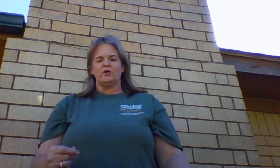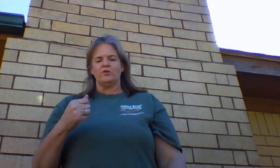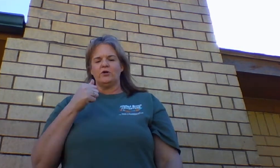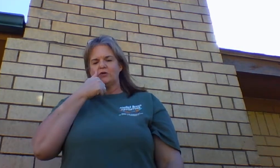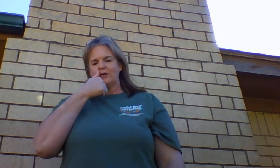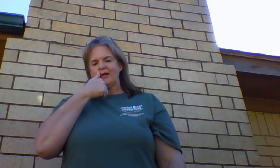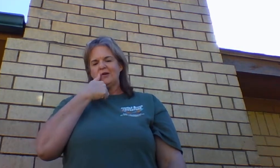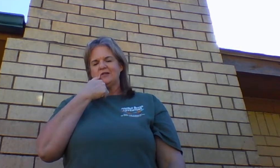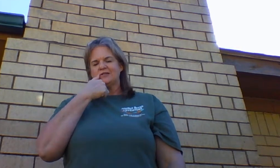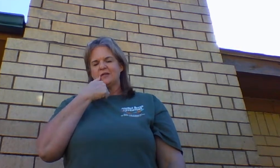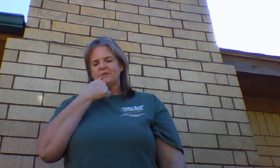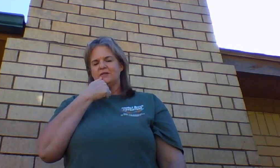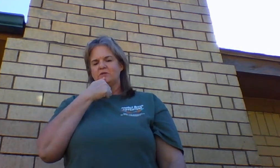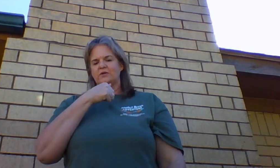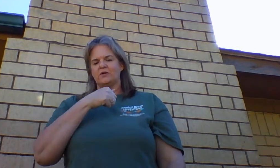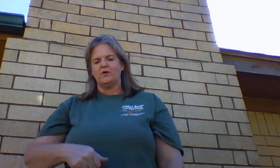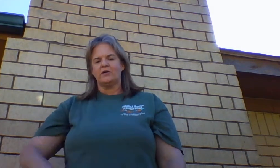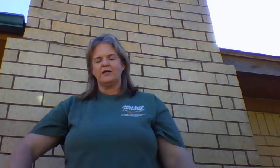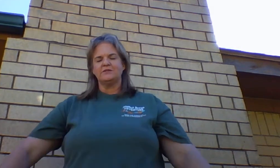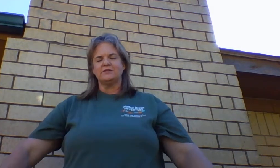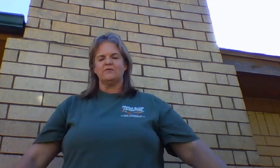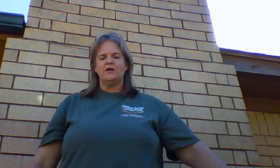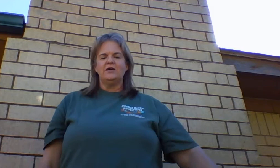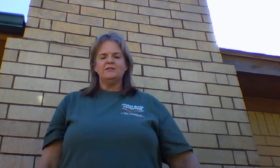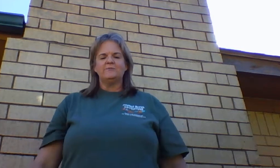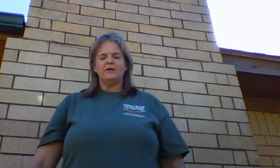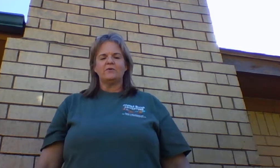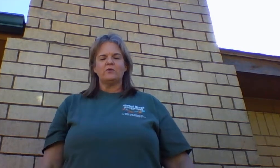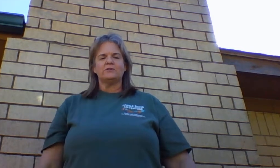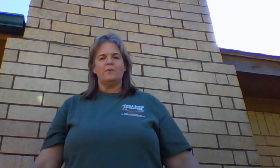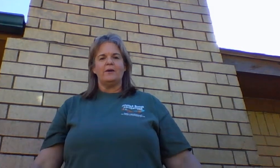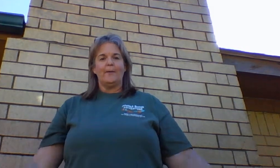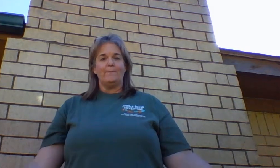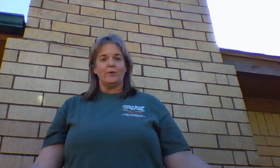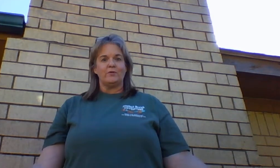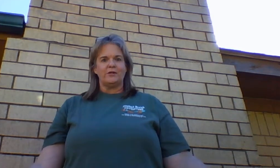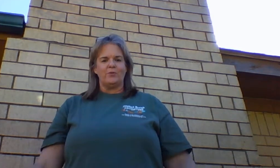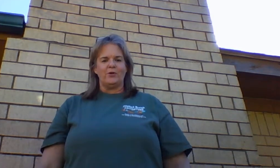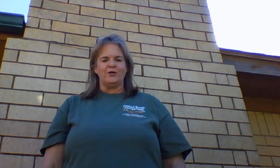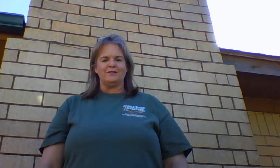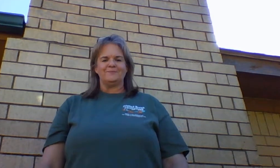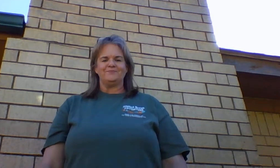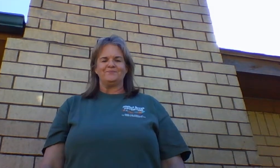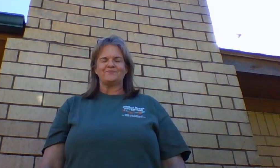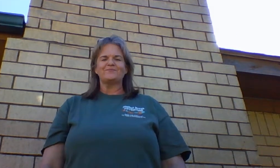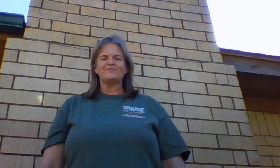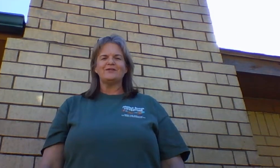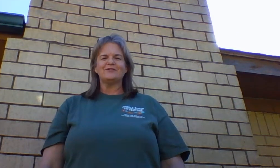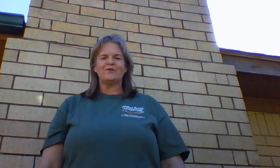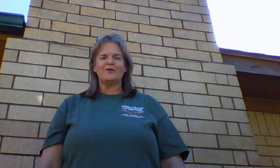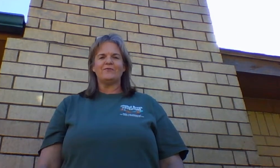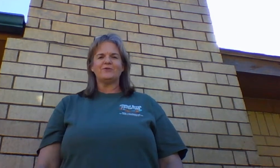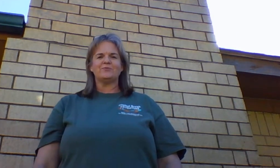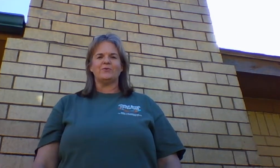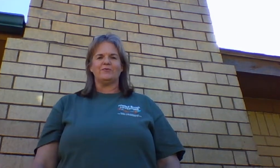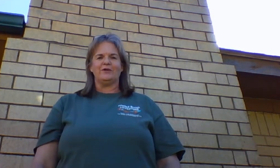third grader, he's going to be doing all kinds of spelling words about birthday parties. So our first word for him